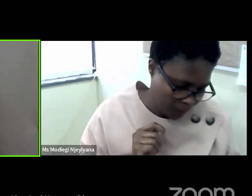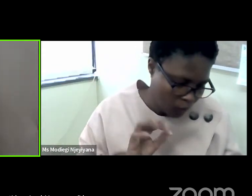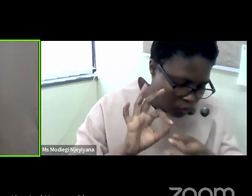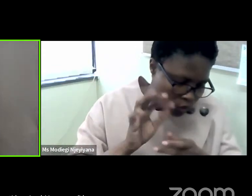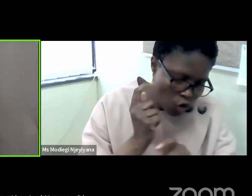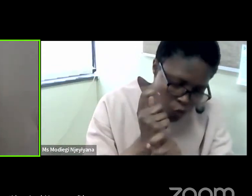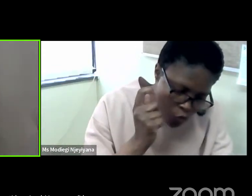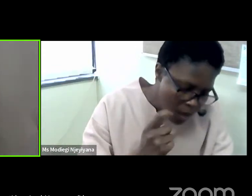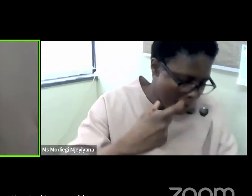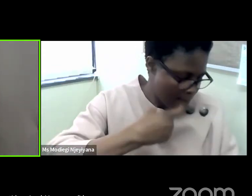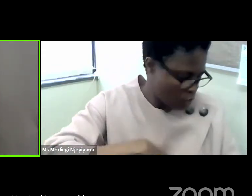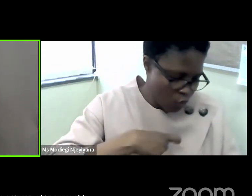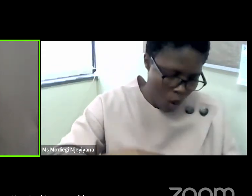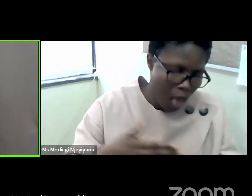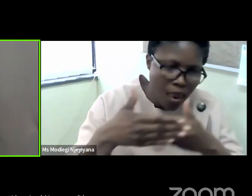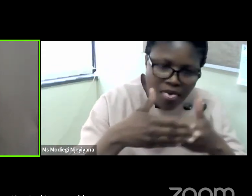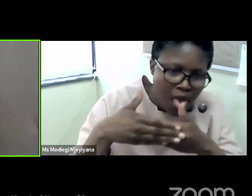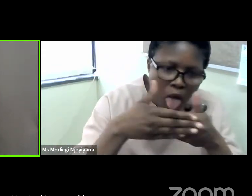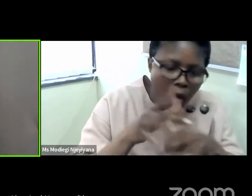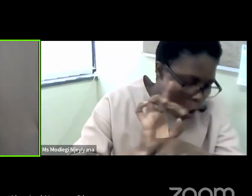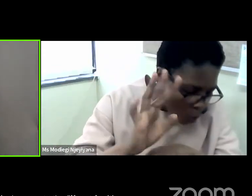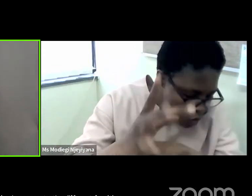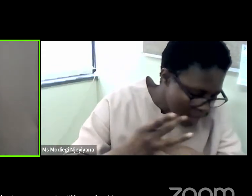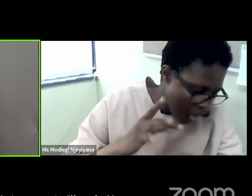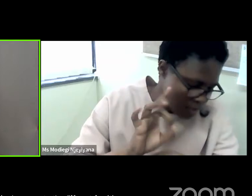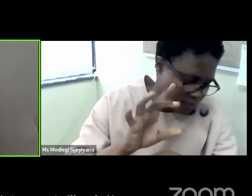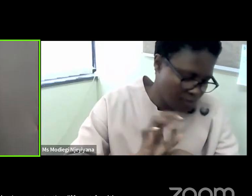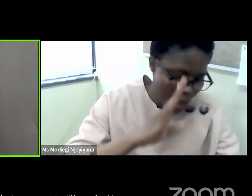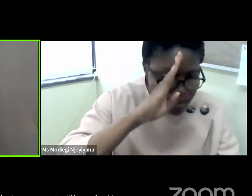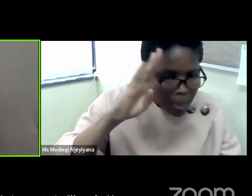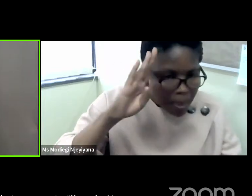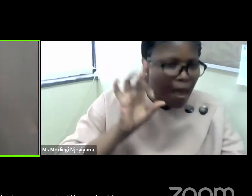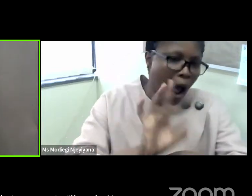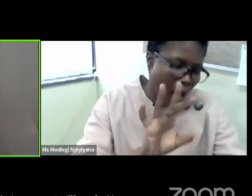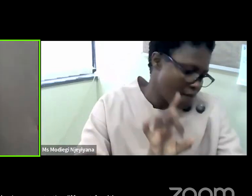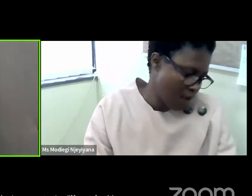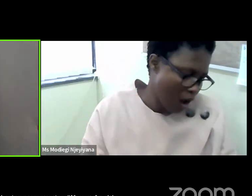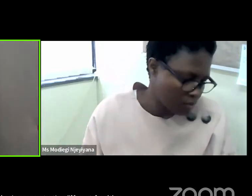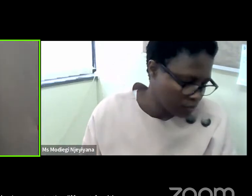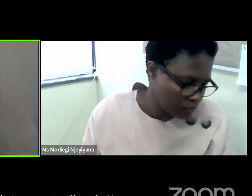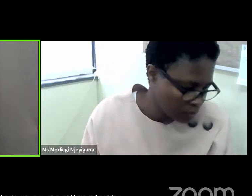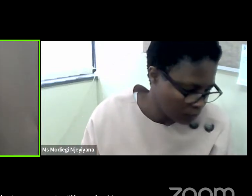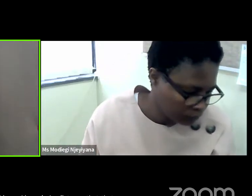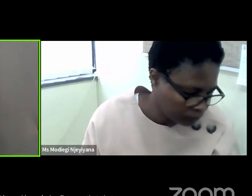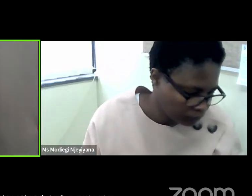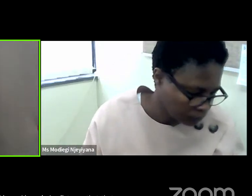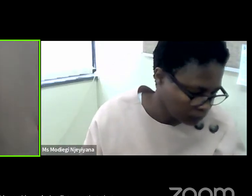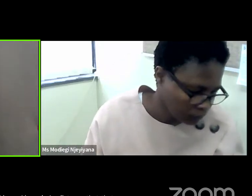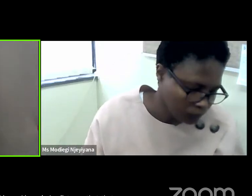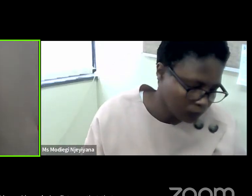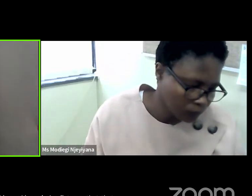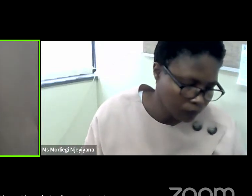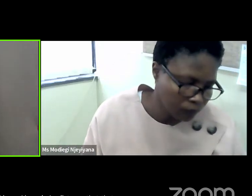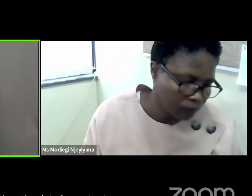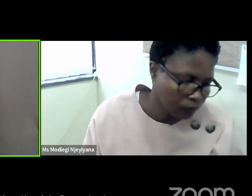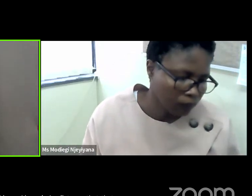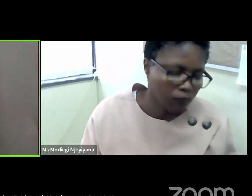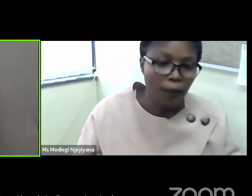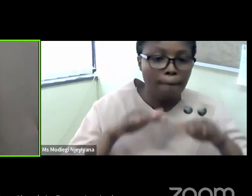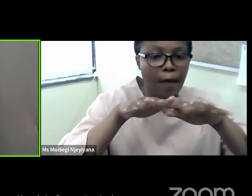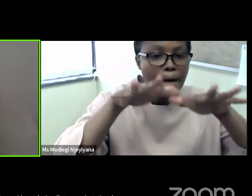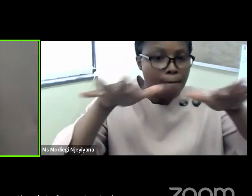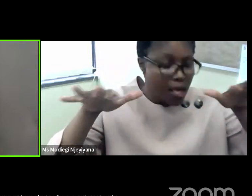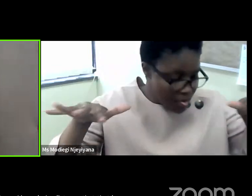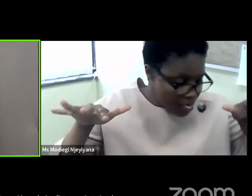There should also be access to the different faculties, looking at terminology lists, so that in that field, the interpreters are able